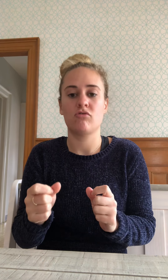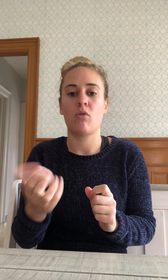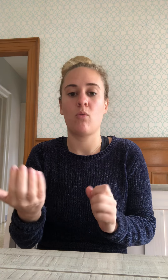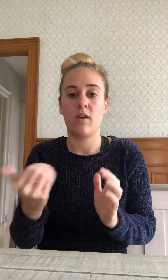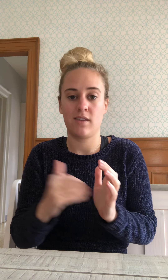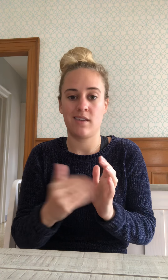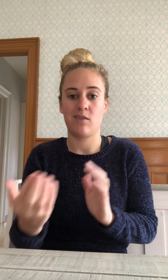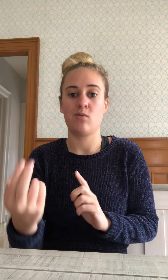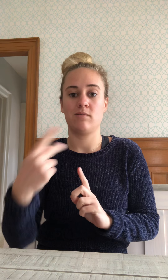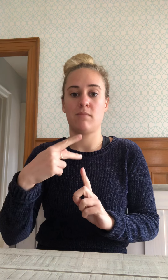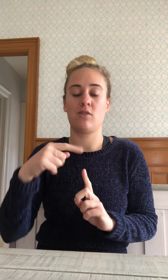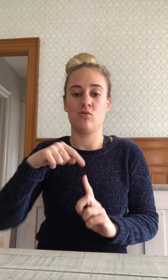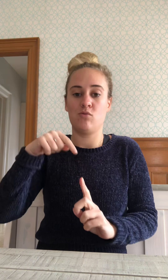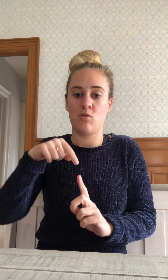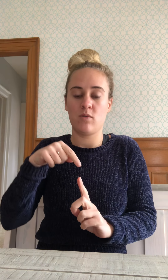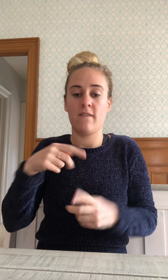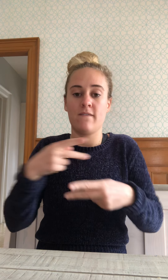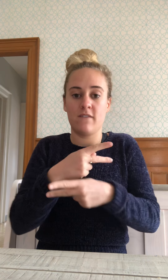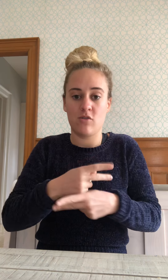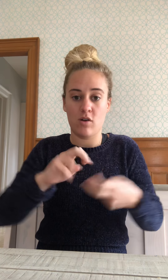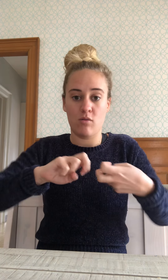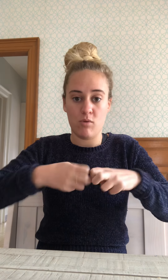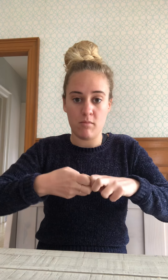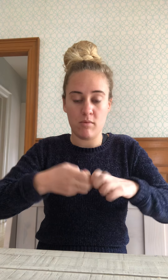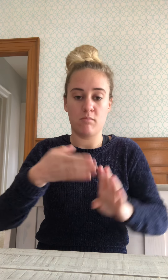principle, figure out what the problem is before you start making changes.